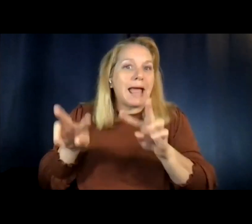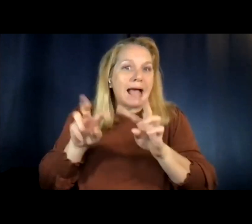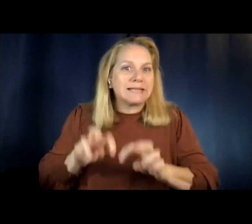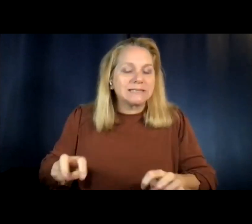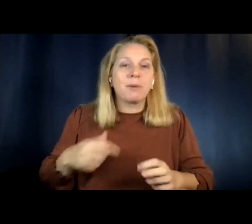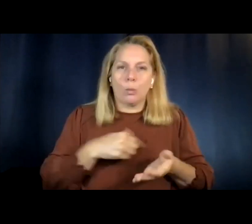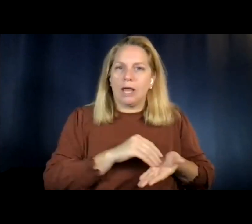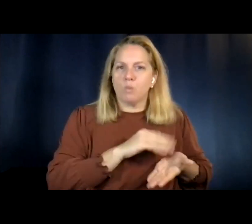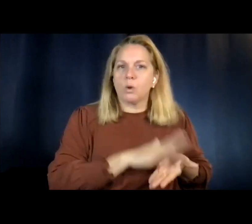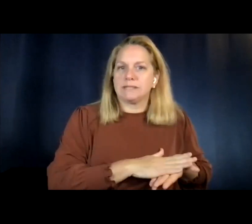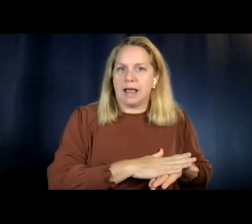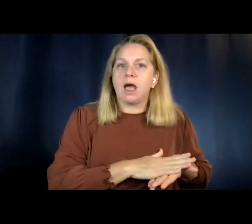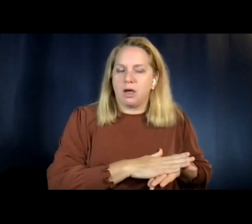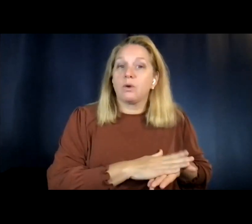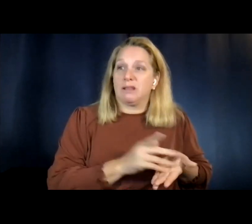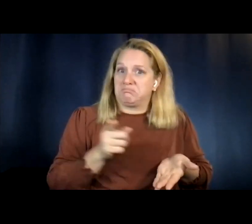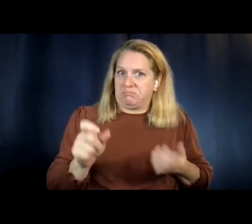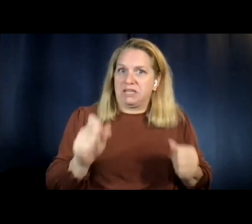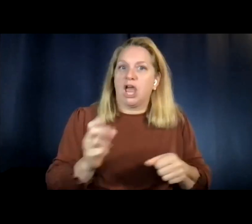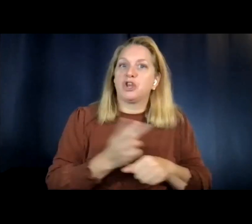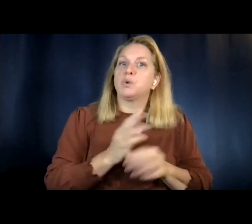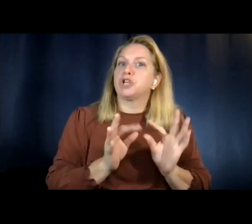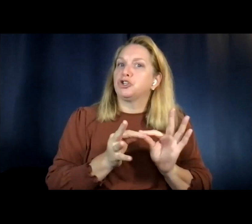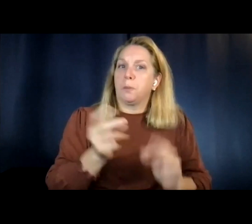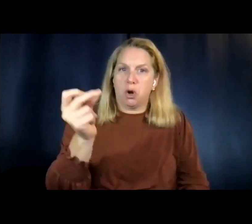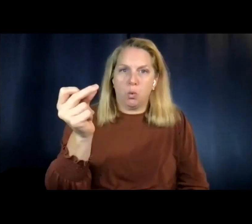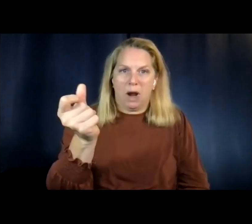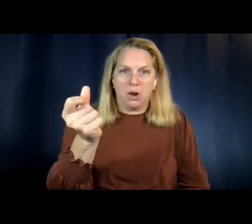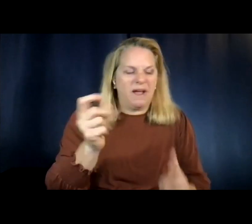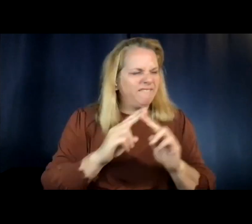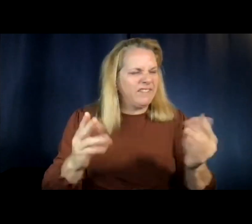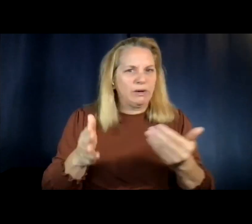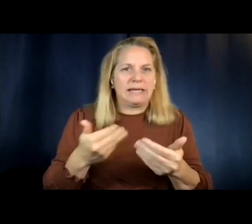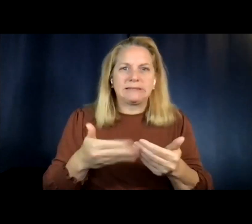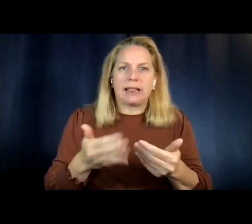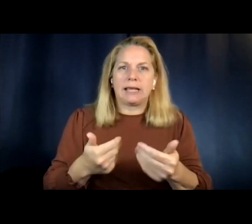down that he was able to use an interpreter right away, very easily.